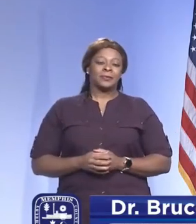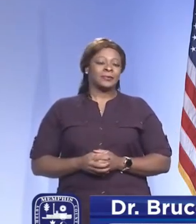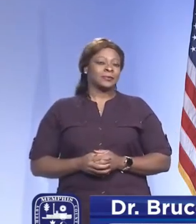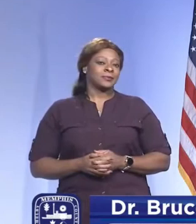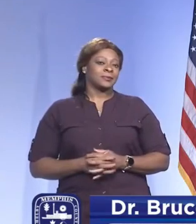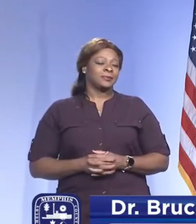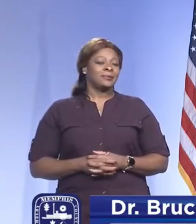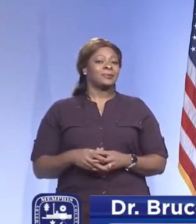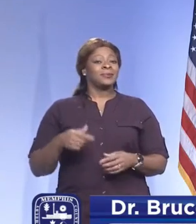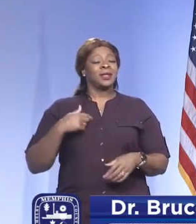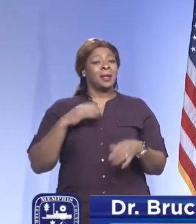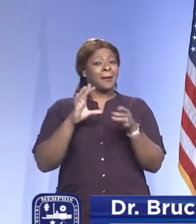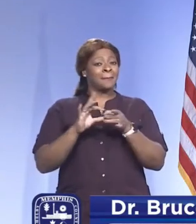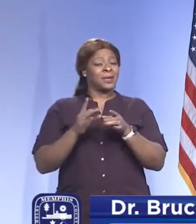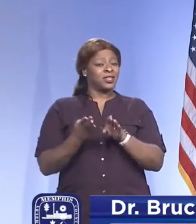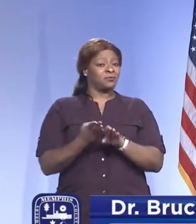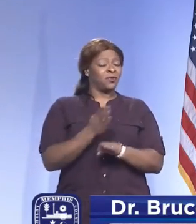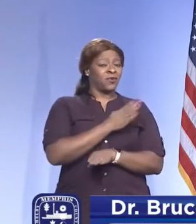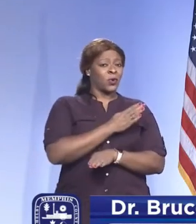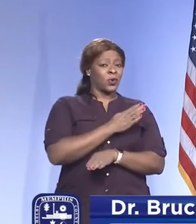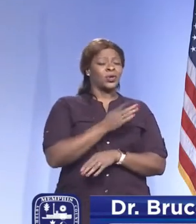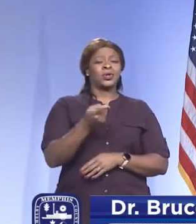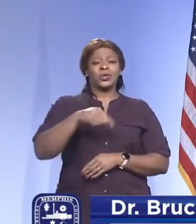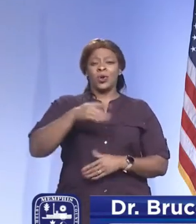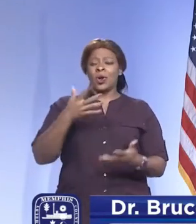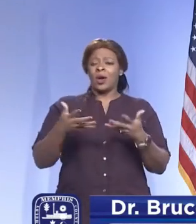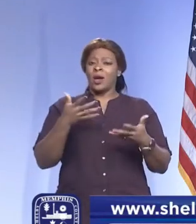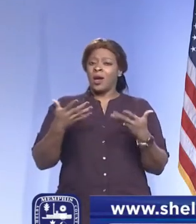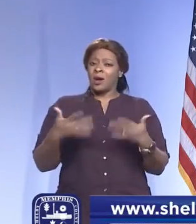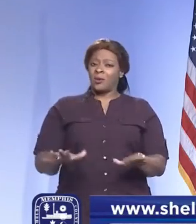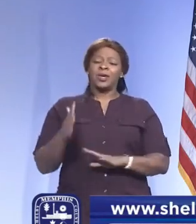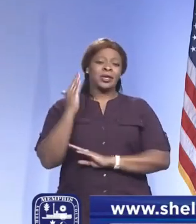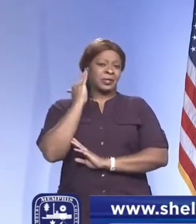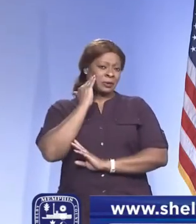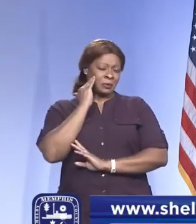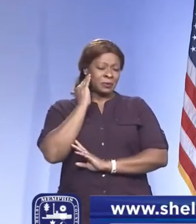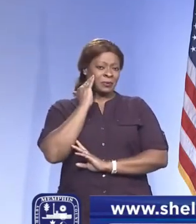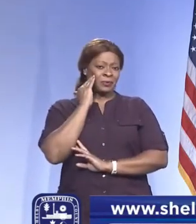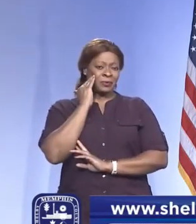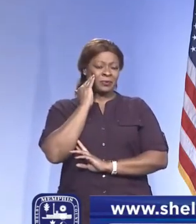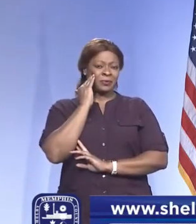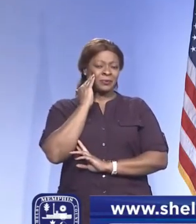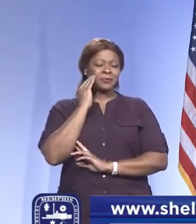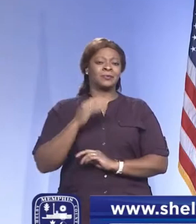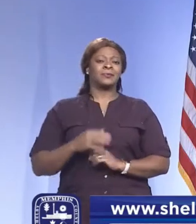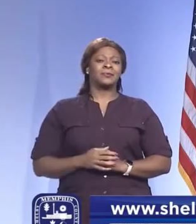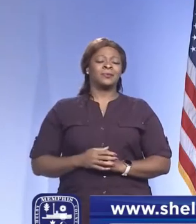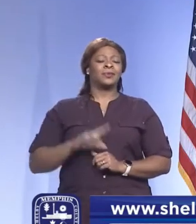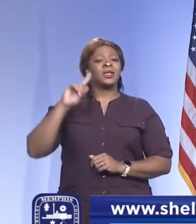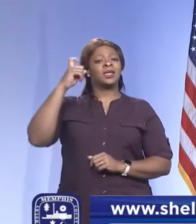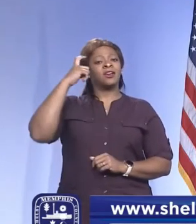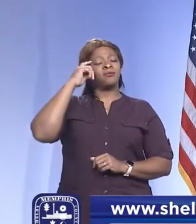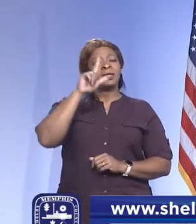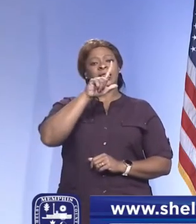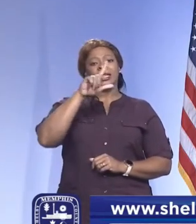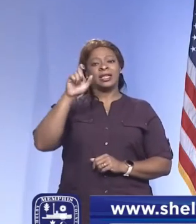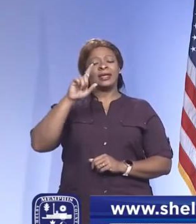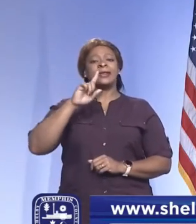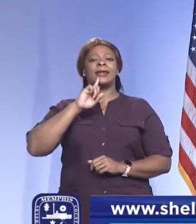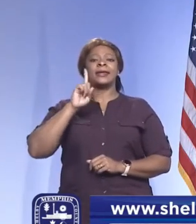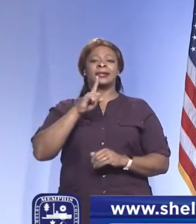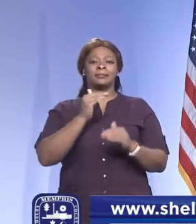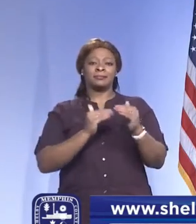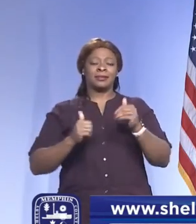As I mentioned before, and you may already know, is that Governor Lee issued an